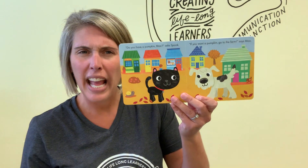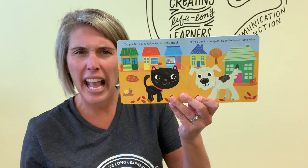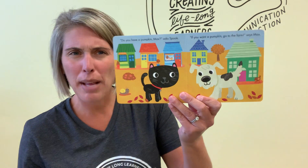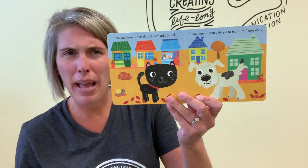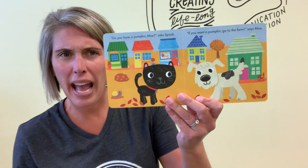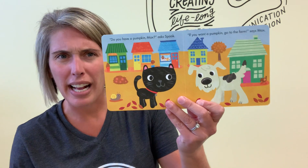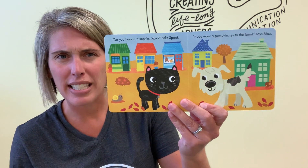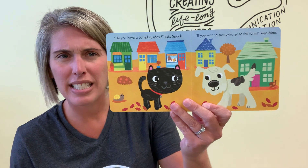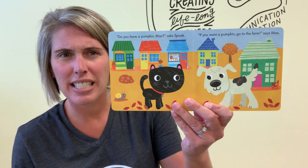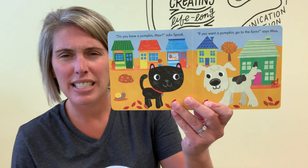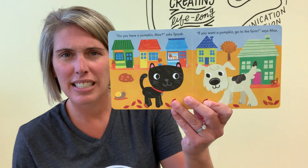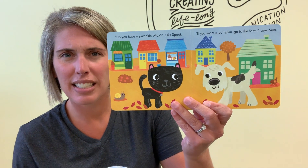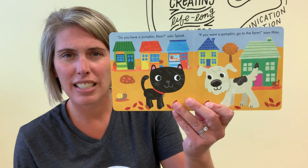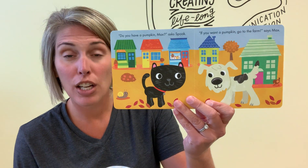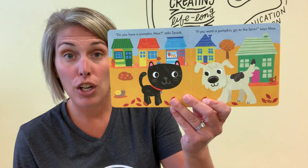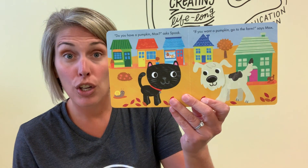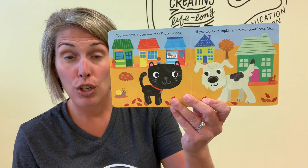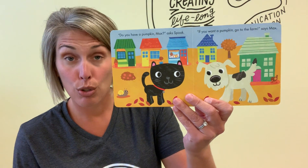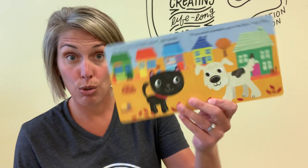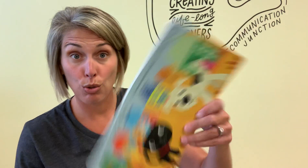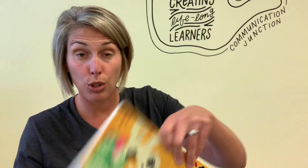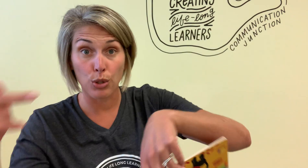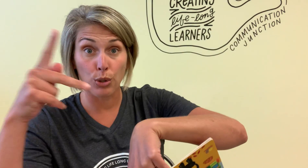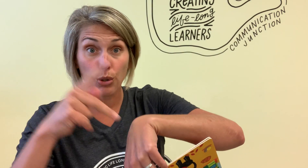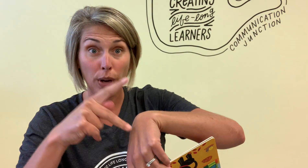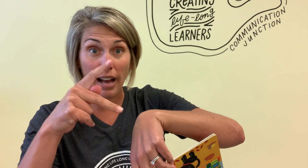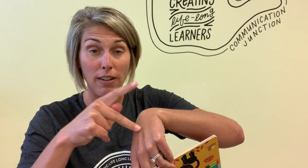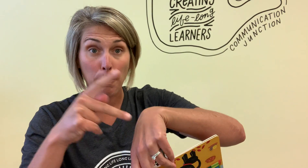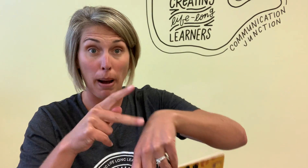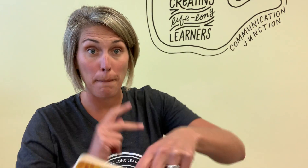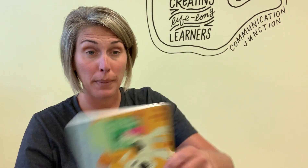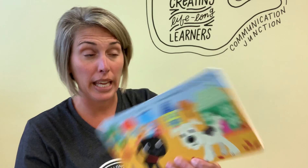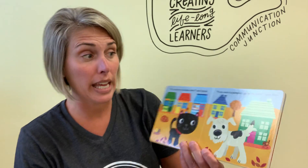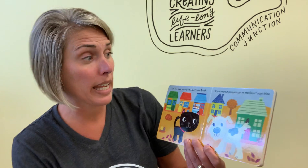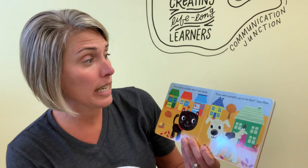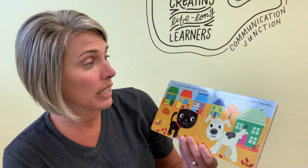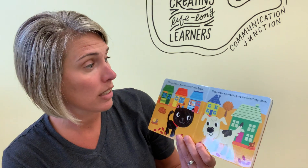Hey, Max, do you have a pumpkin?